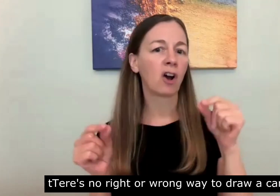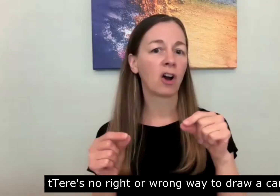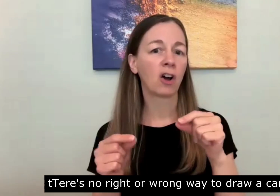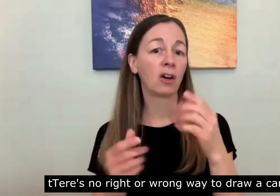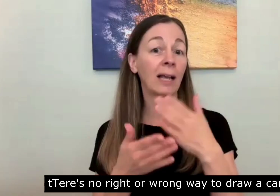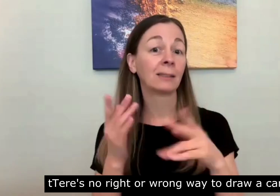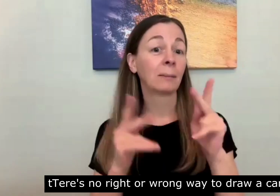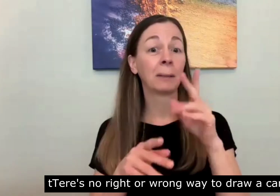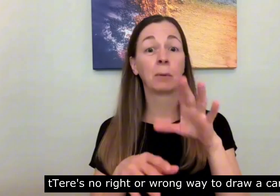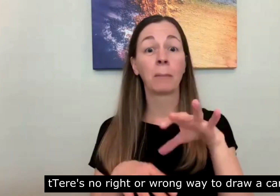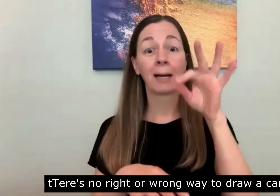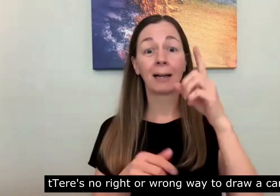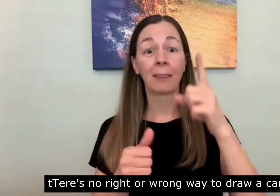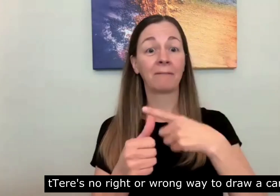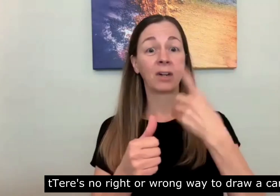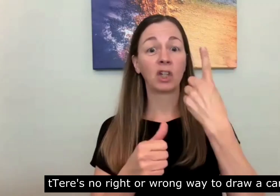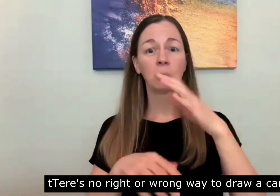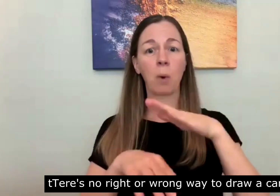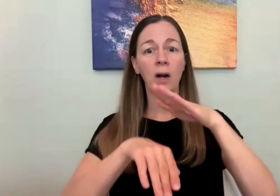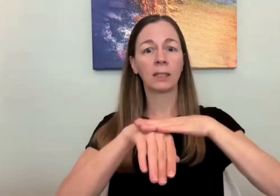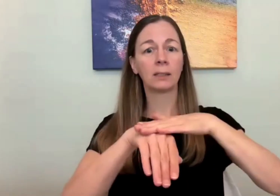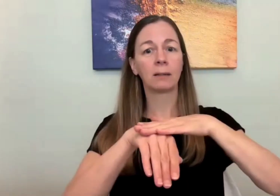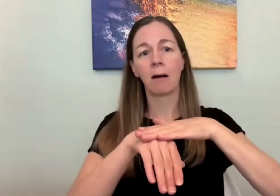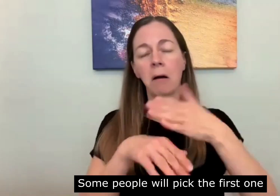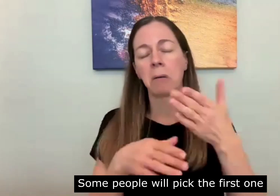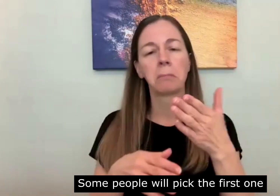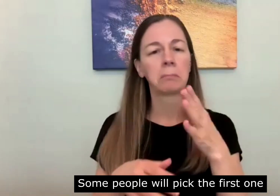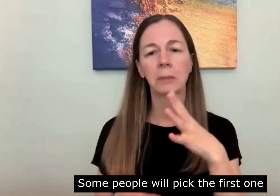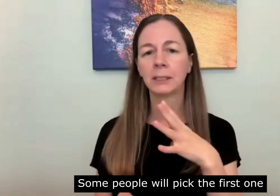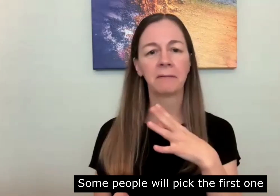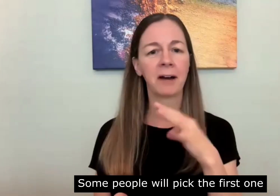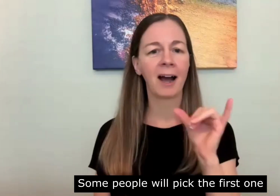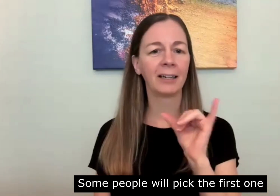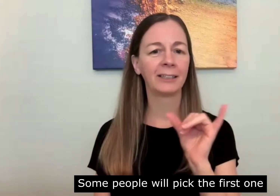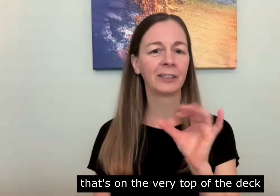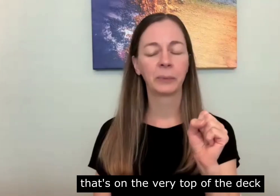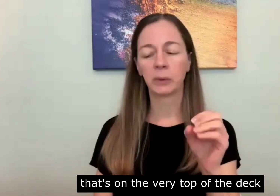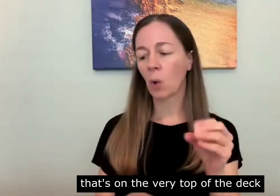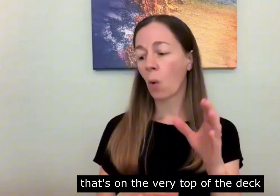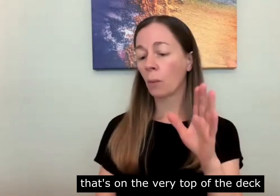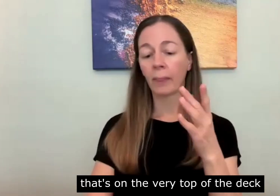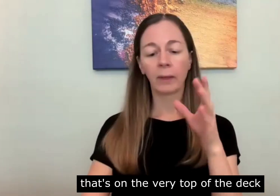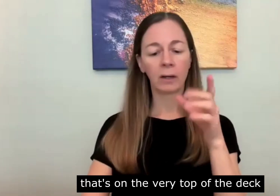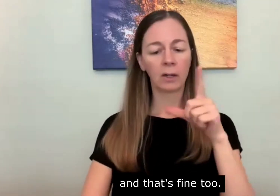way to draw a card. Some people will pick the first one that's on the very top of the deck, and that's fine too.